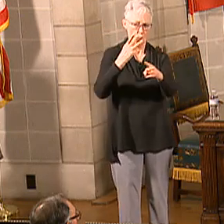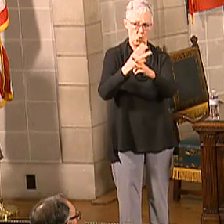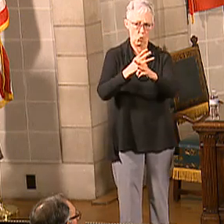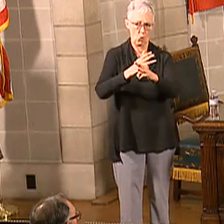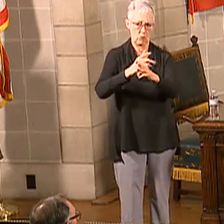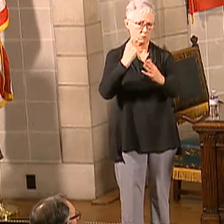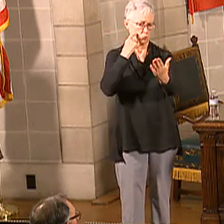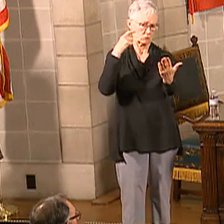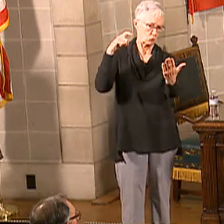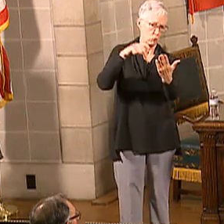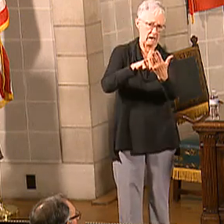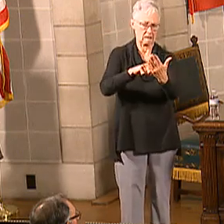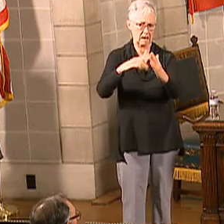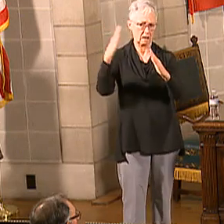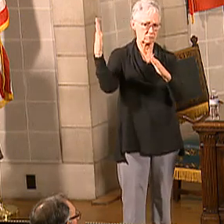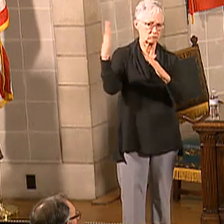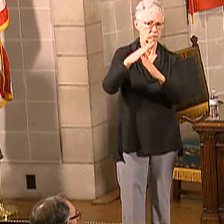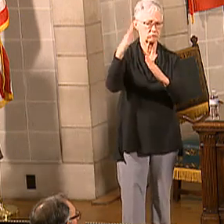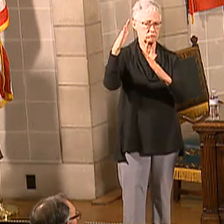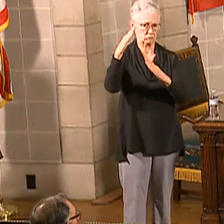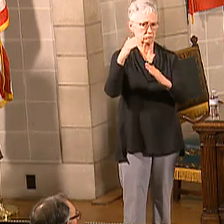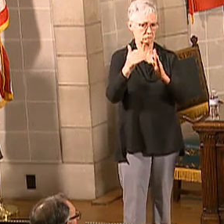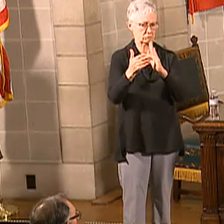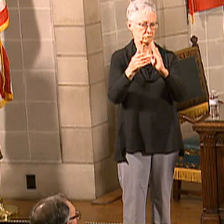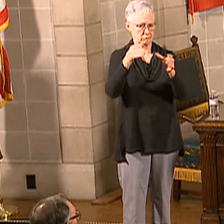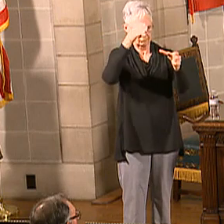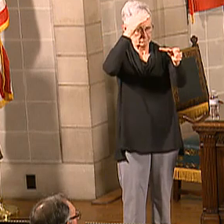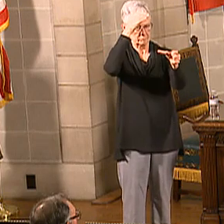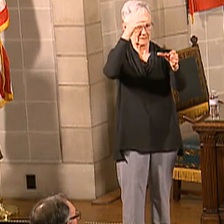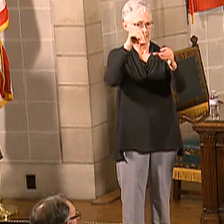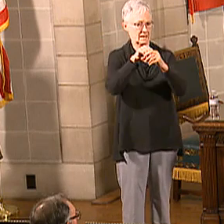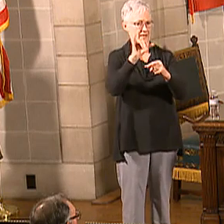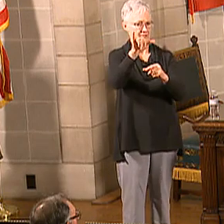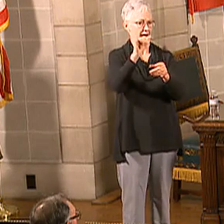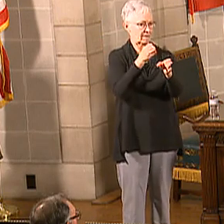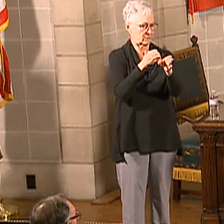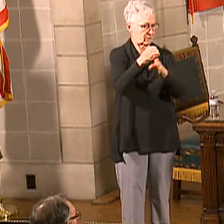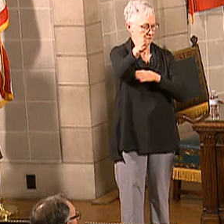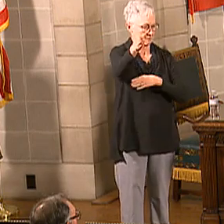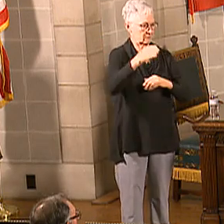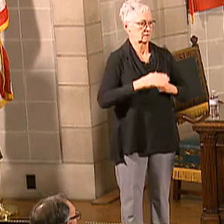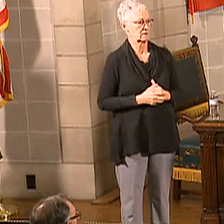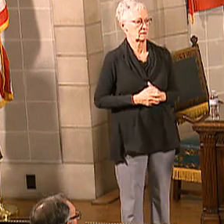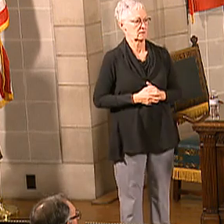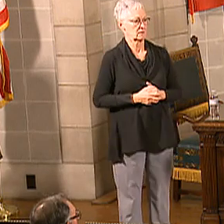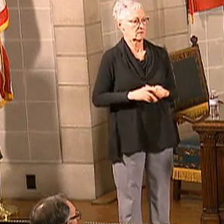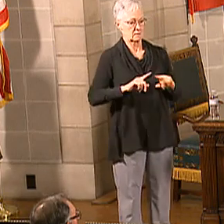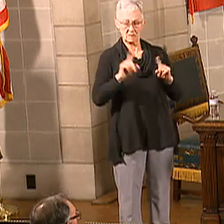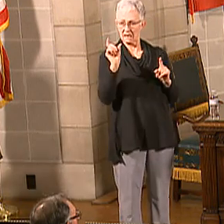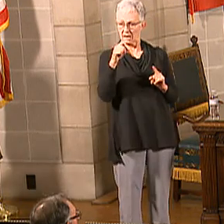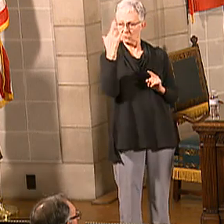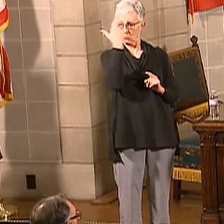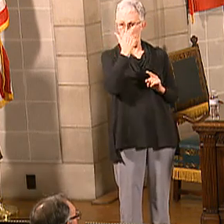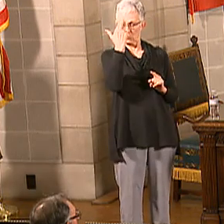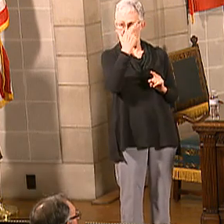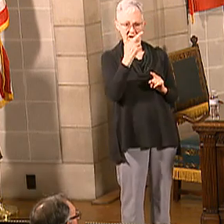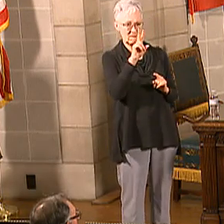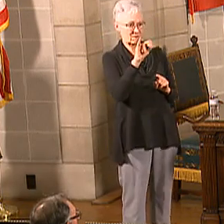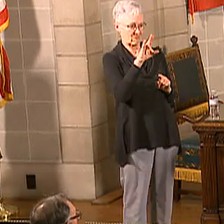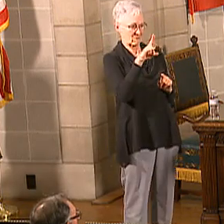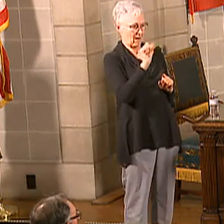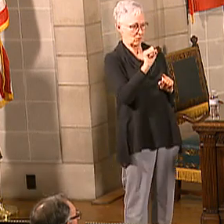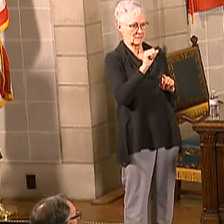on is, again, limiting those big public sites, and we also put together a plan that recognized the virus is not going to spread at the same rate across our entire